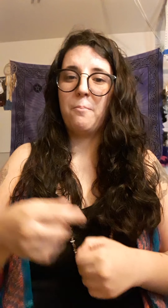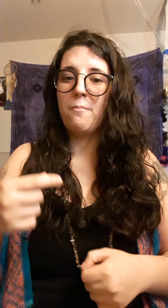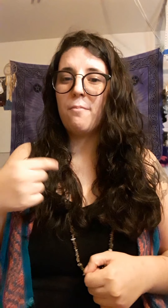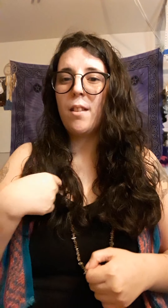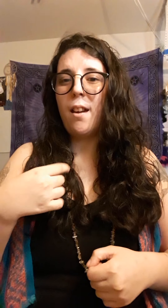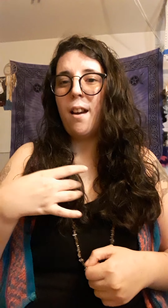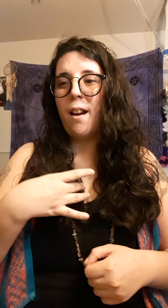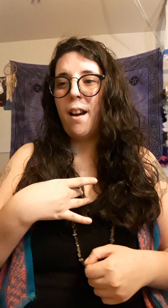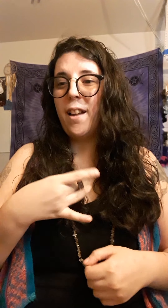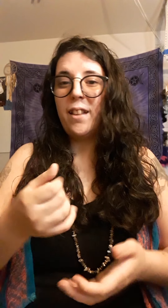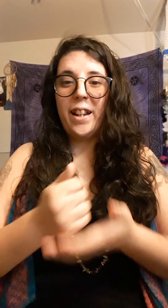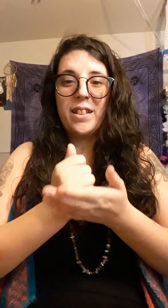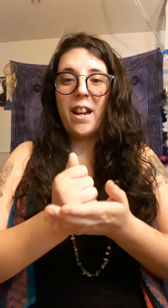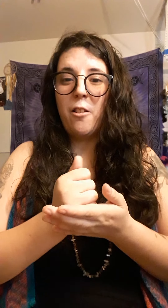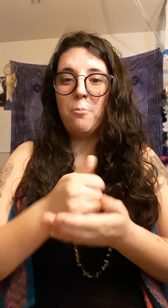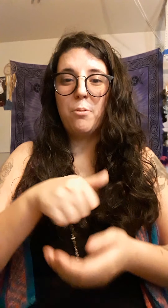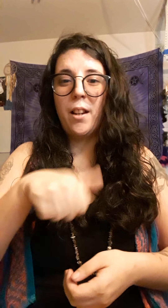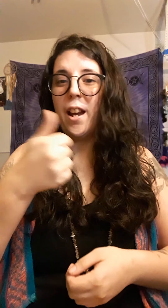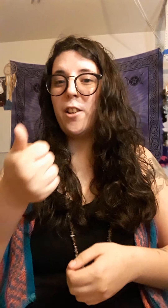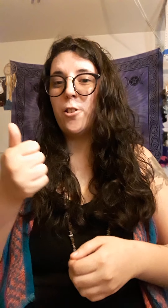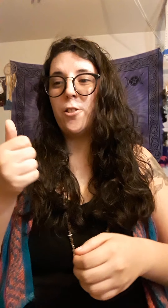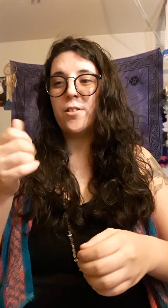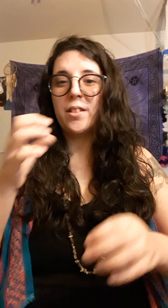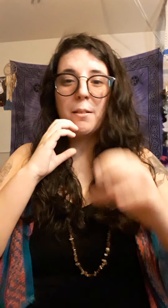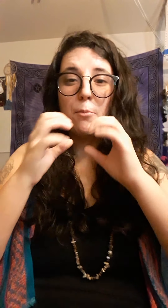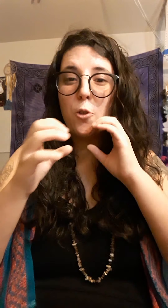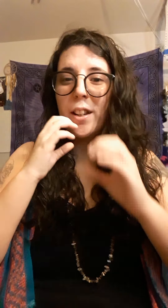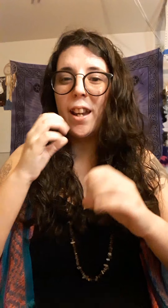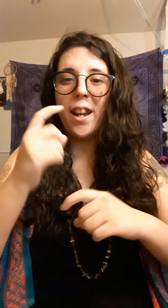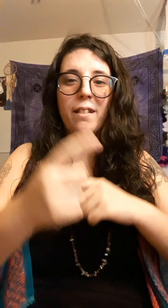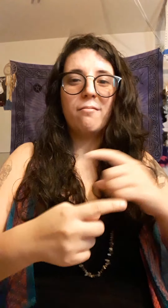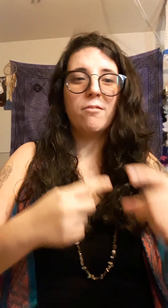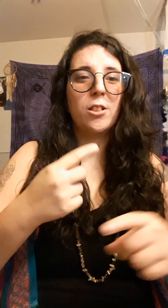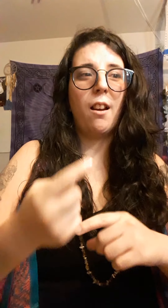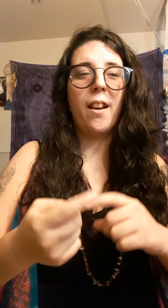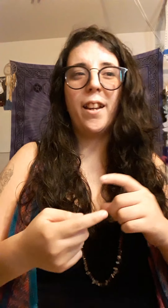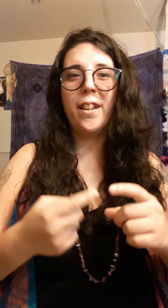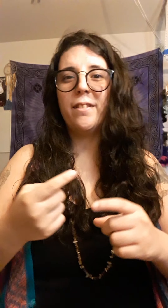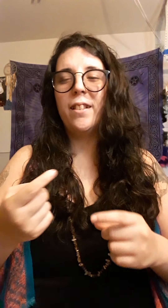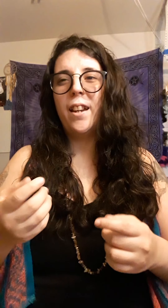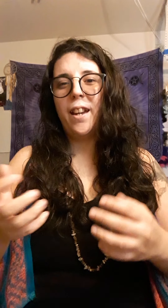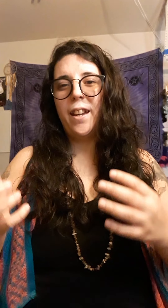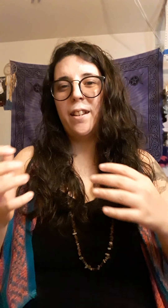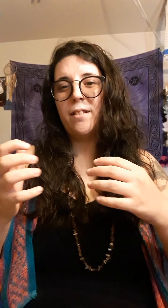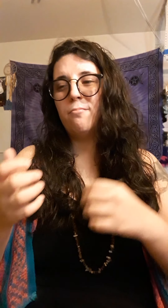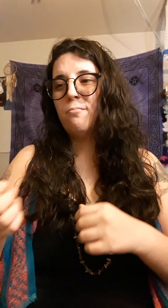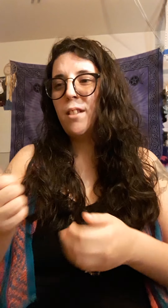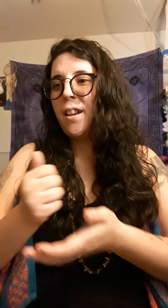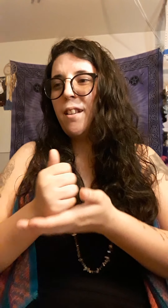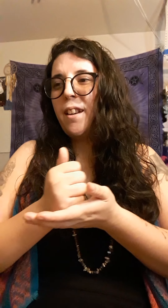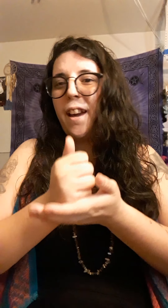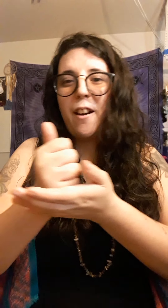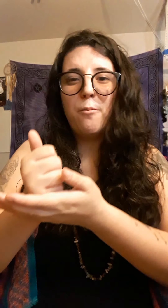I like to help others communicate, sign, and help